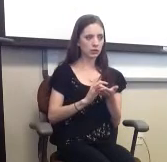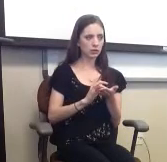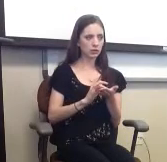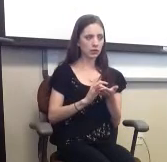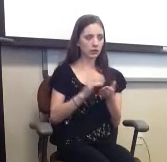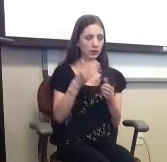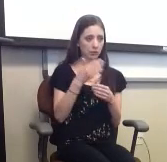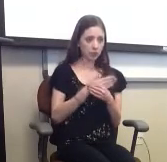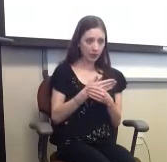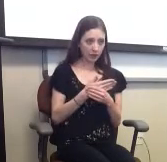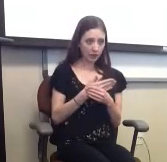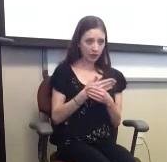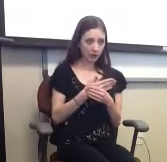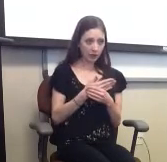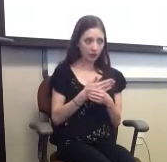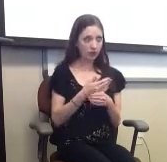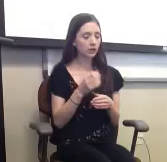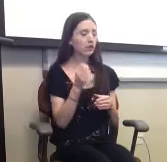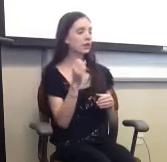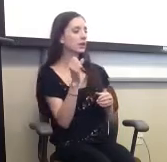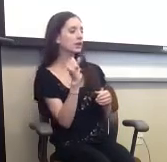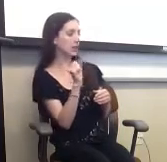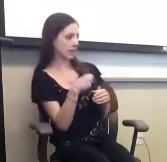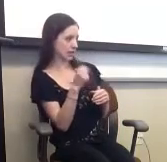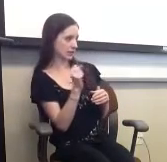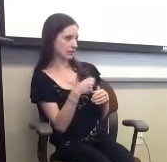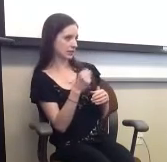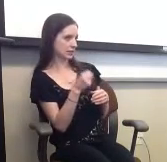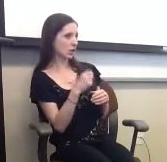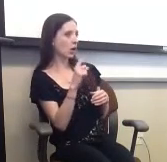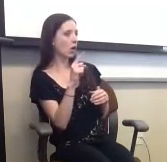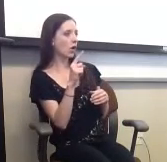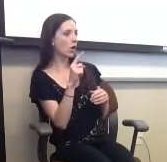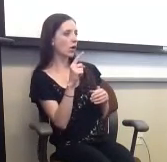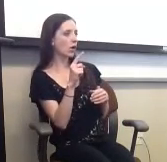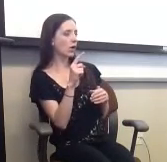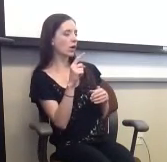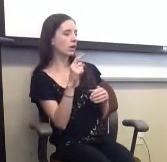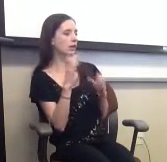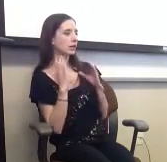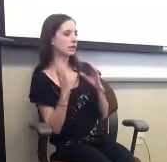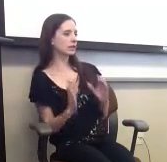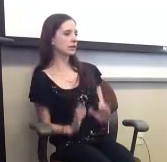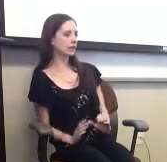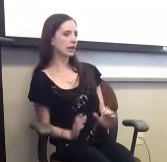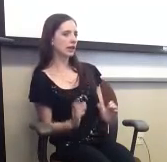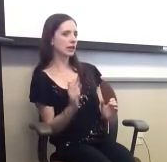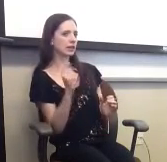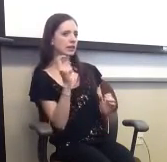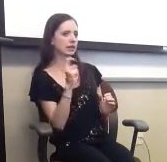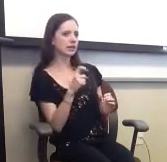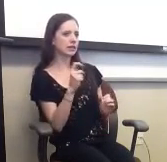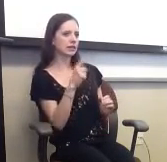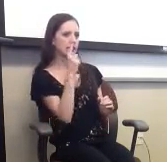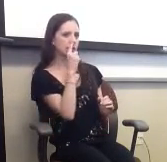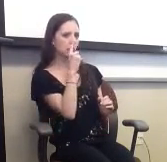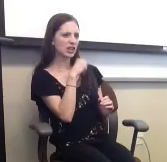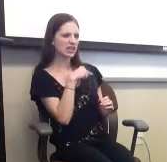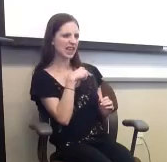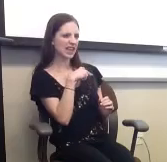Because I have one in one of my files that said, client needs prosthetic below the knee limb replacement. That